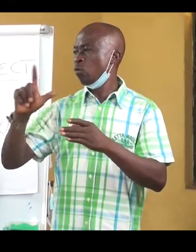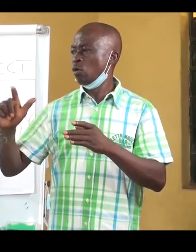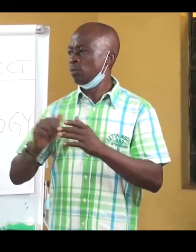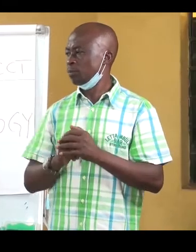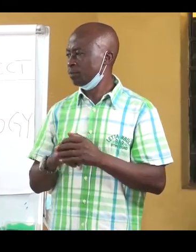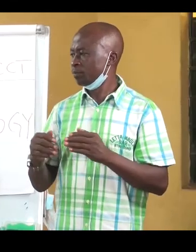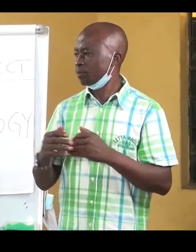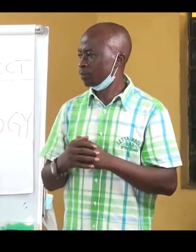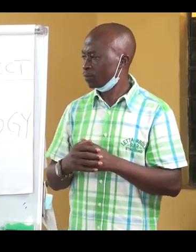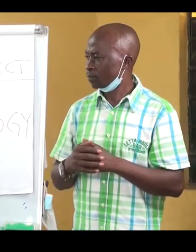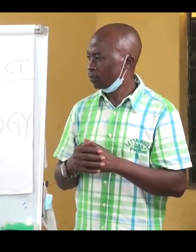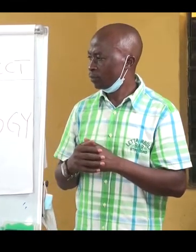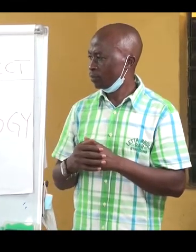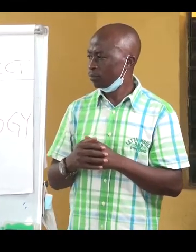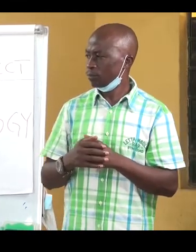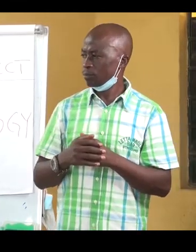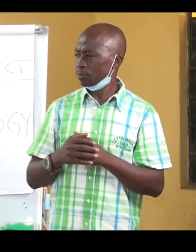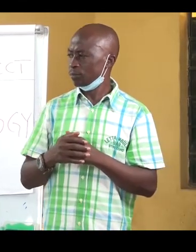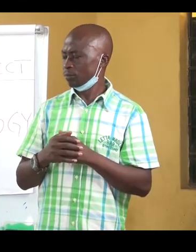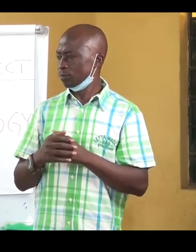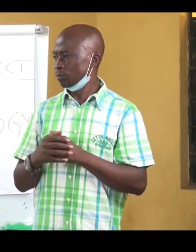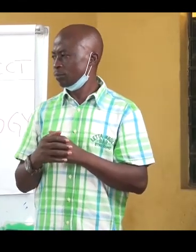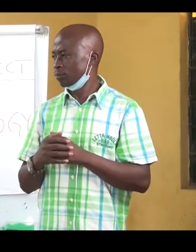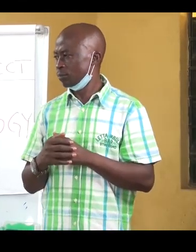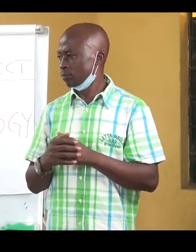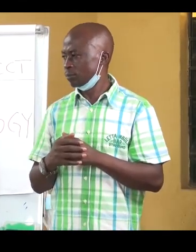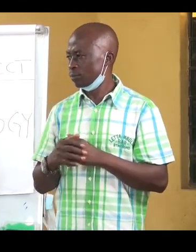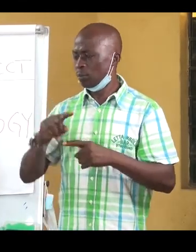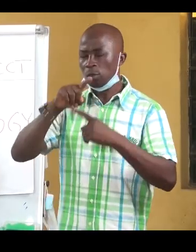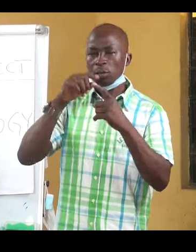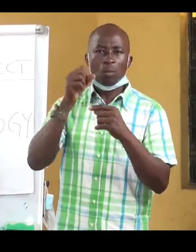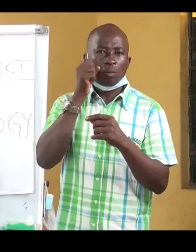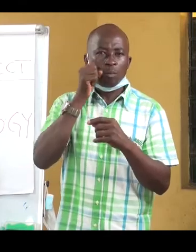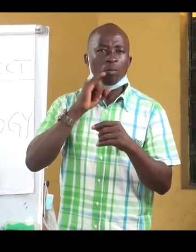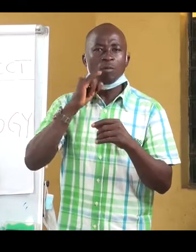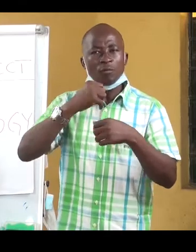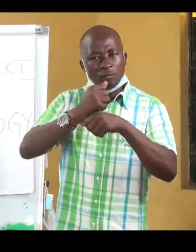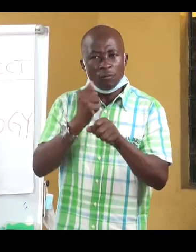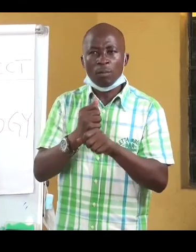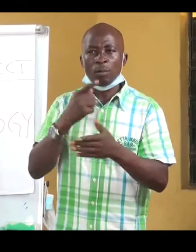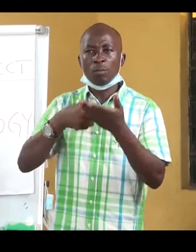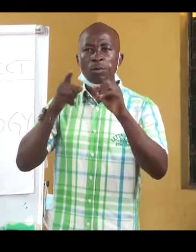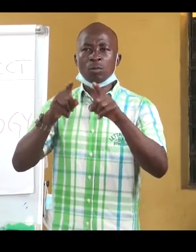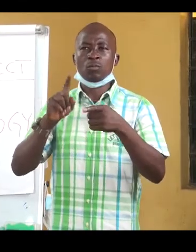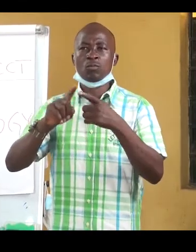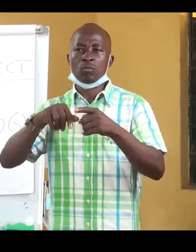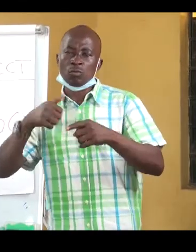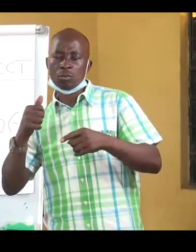the embryo develops, it forms the seeds. So when seed is being formed, what happened to the other part of the